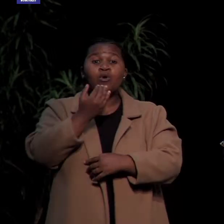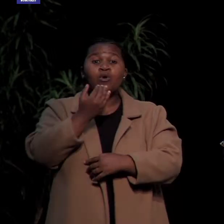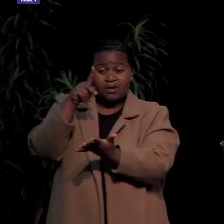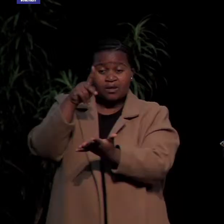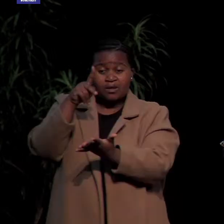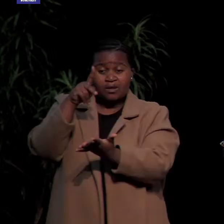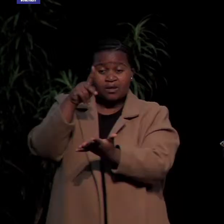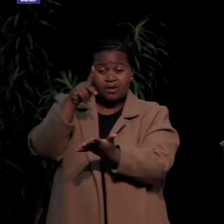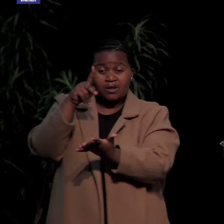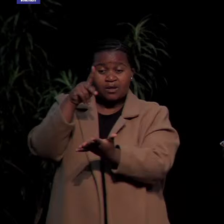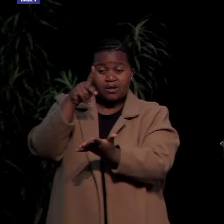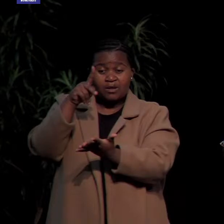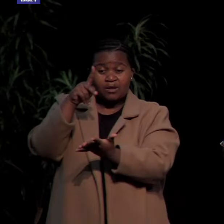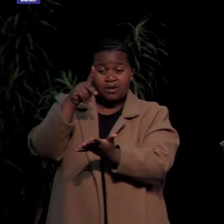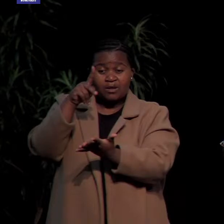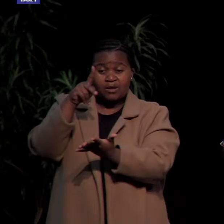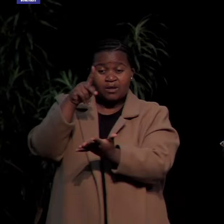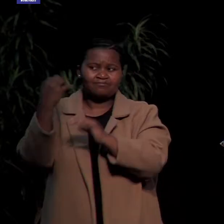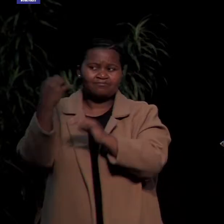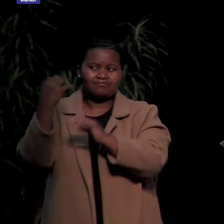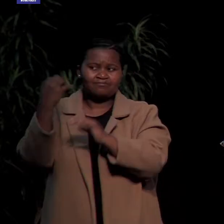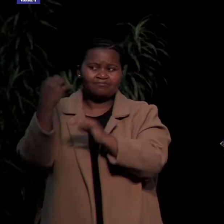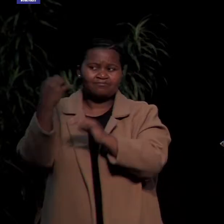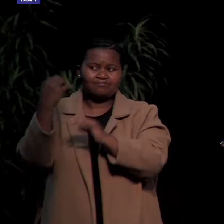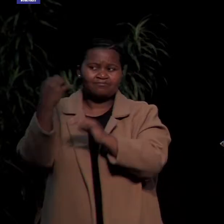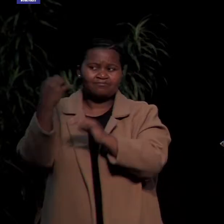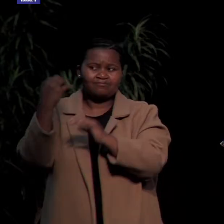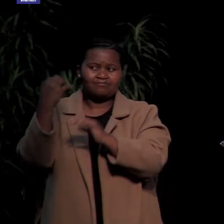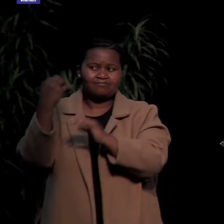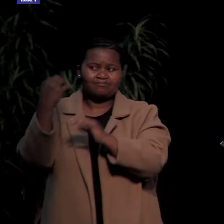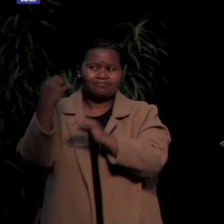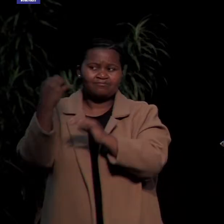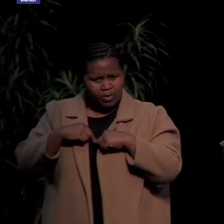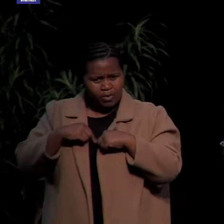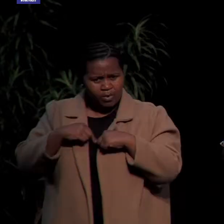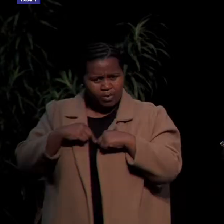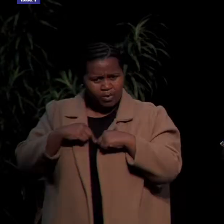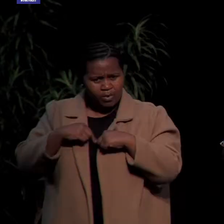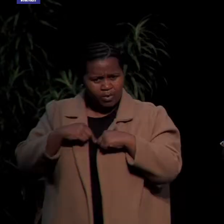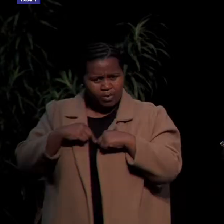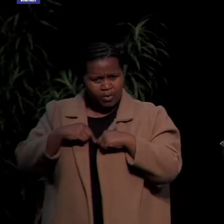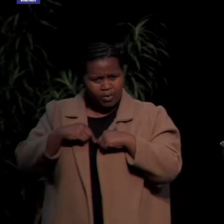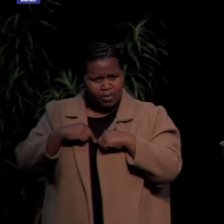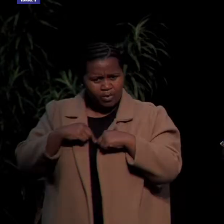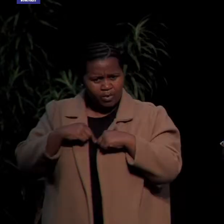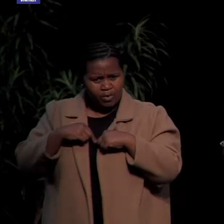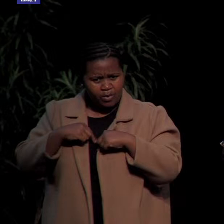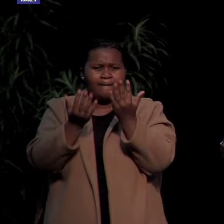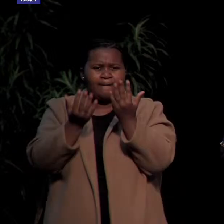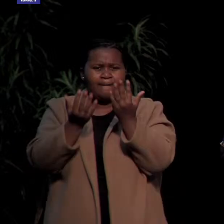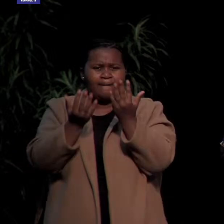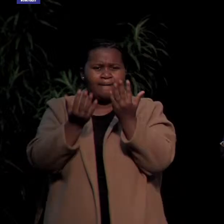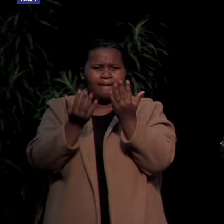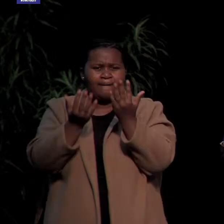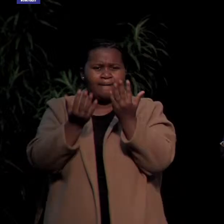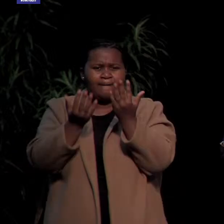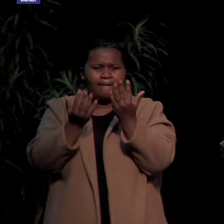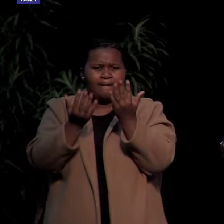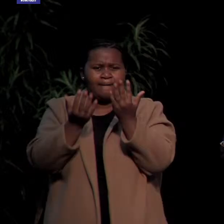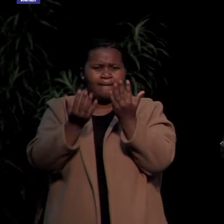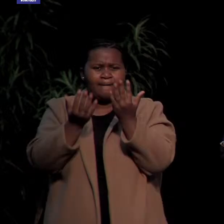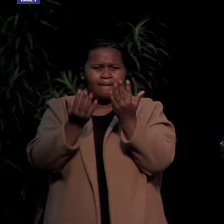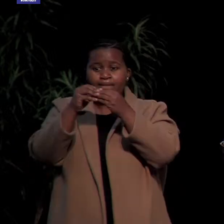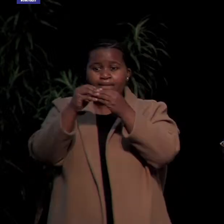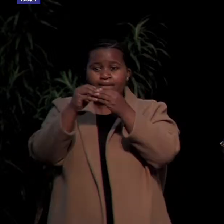city also rejected, because we persuaded them that there should be at least the majority of